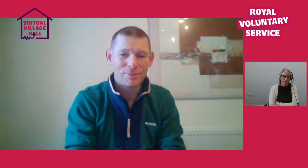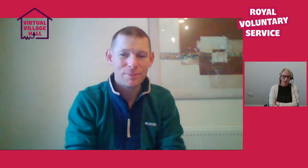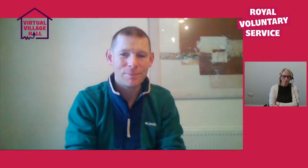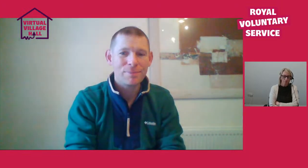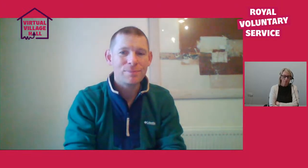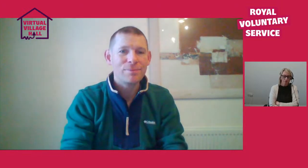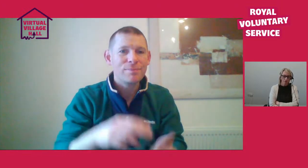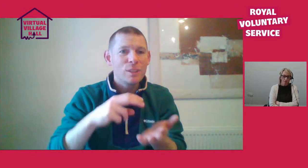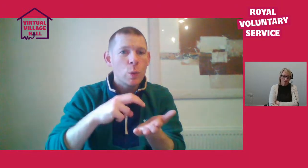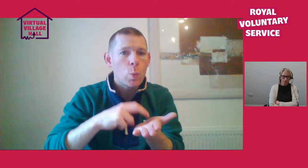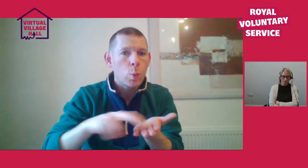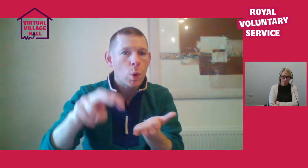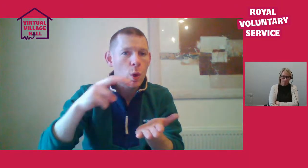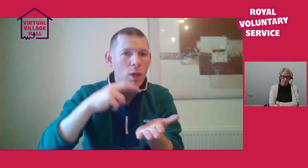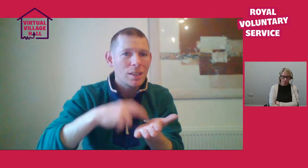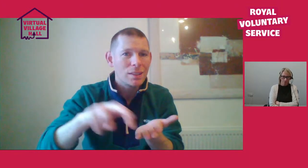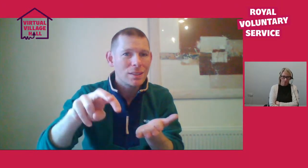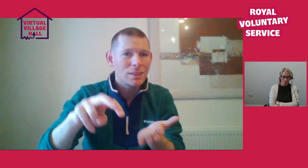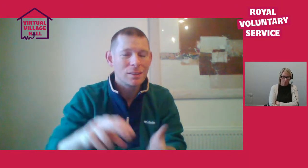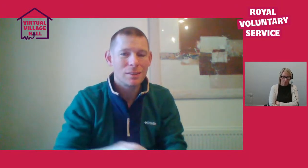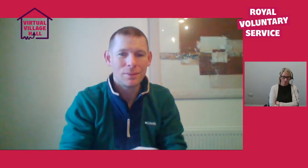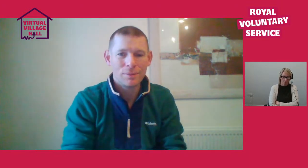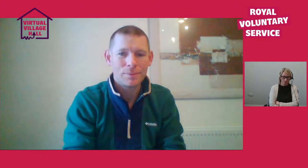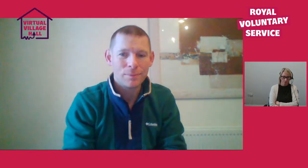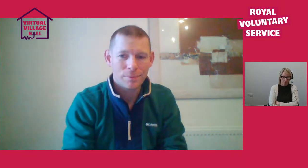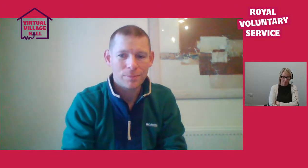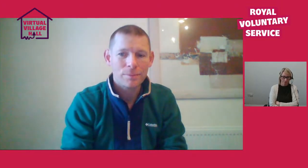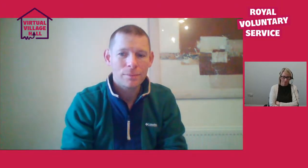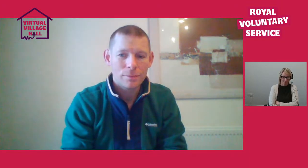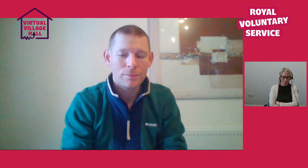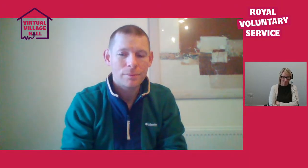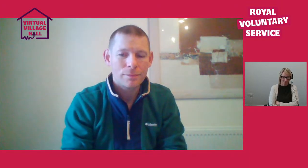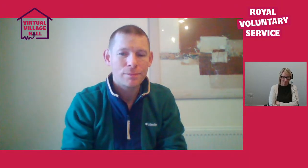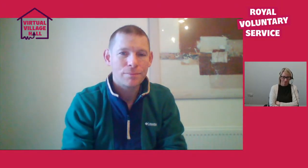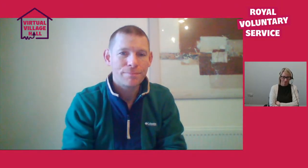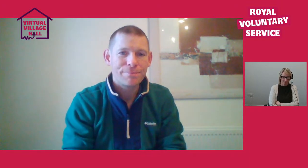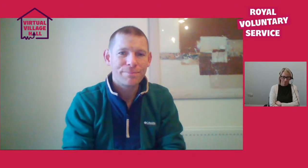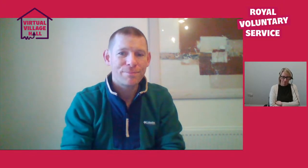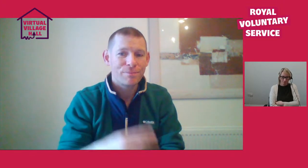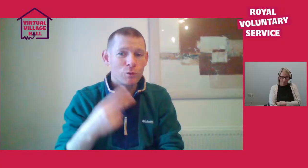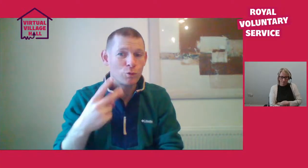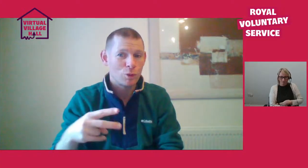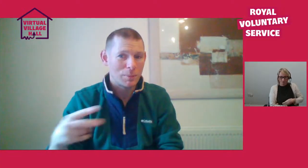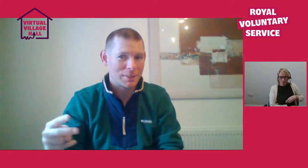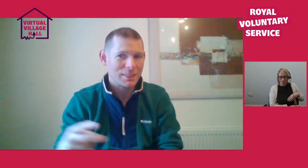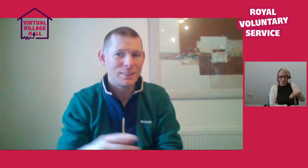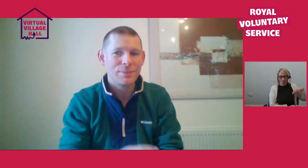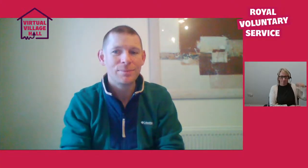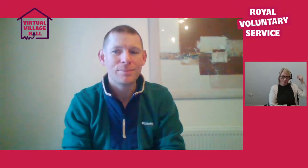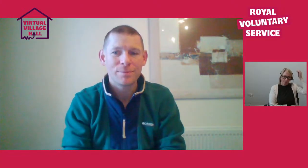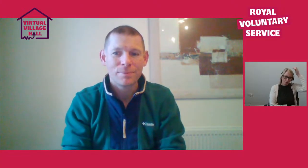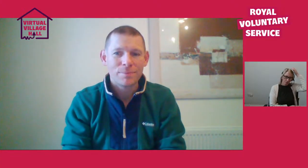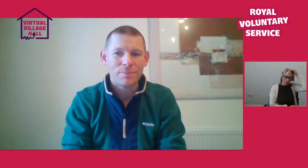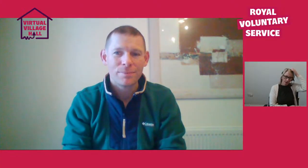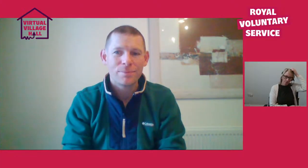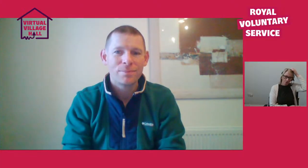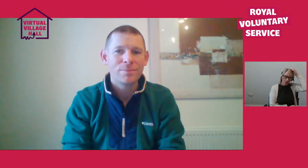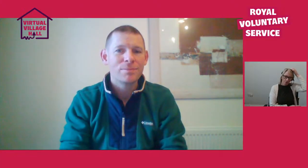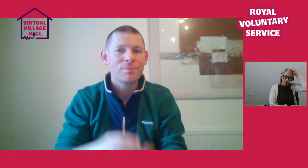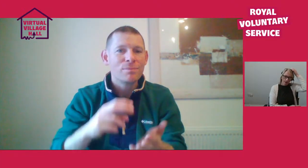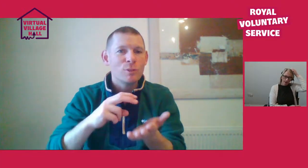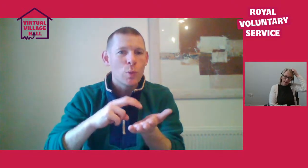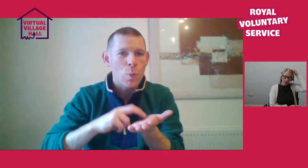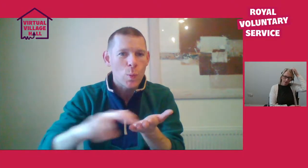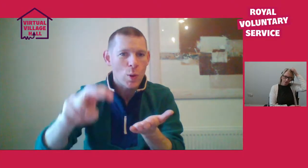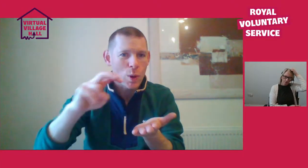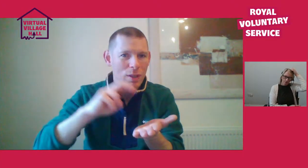Number 5. Number 5 coming